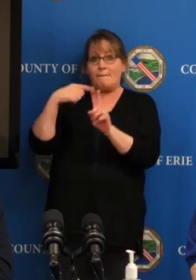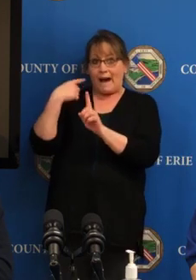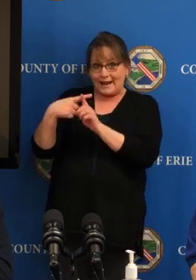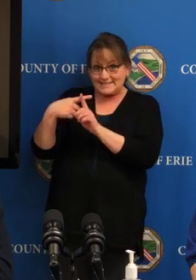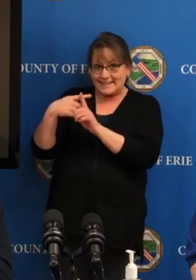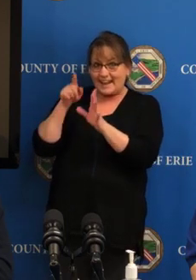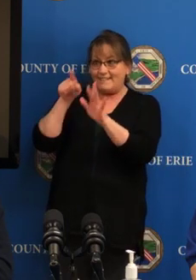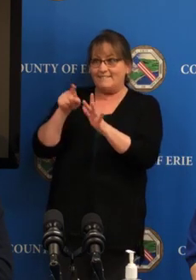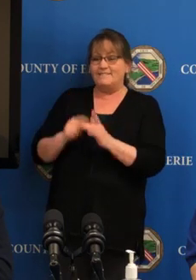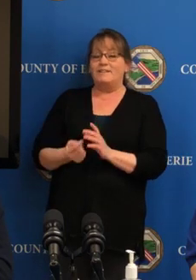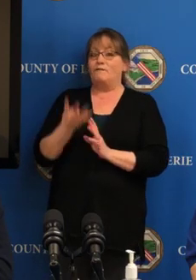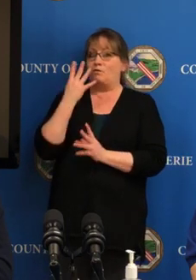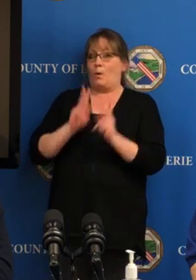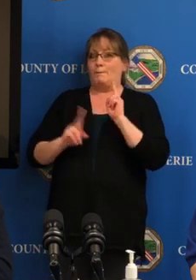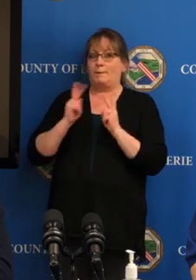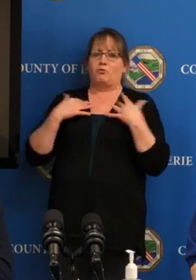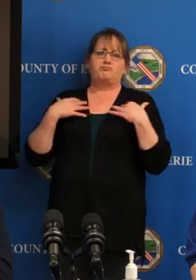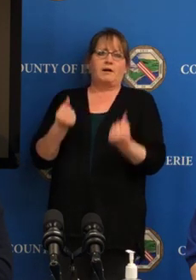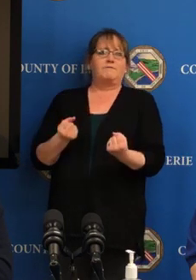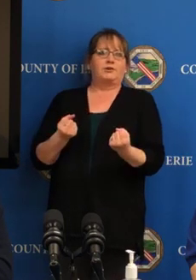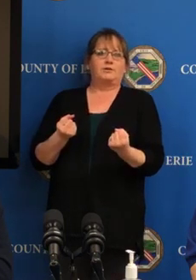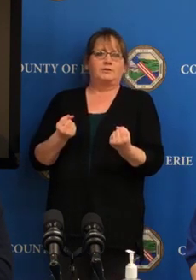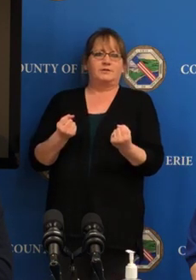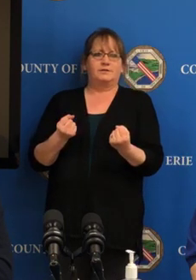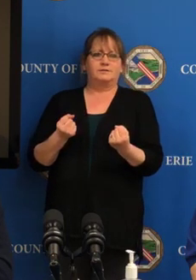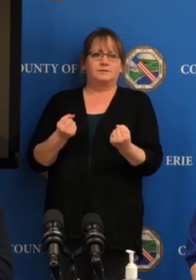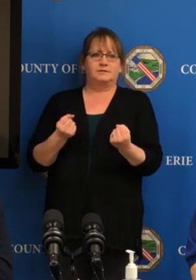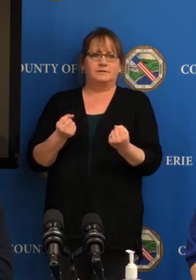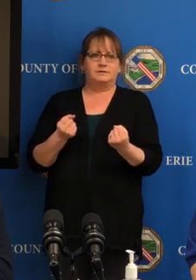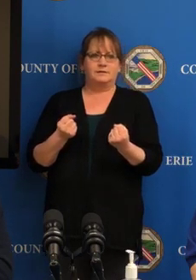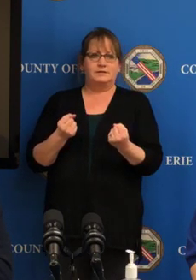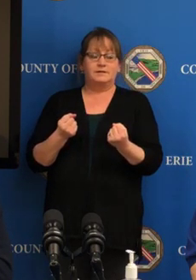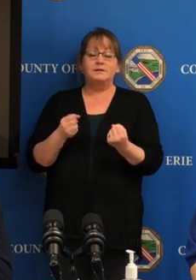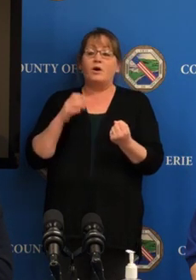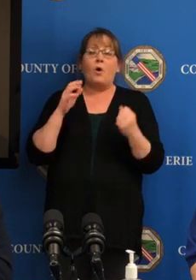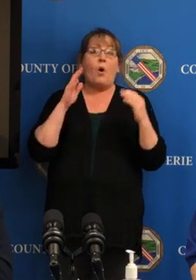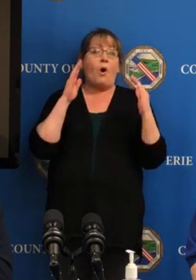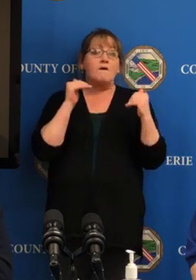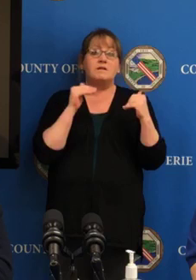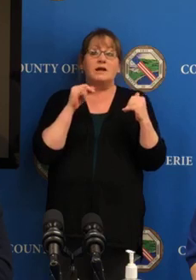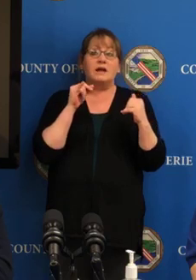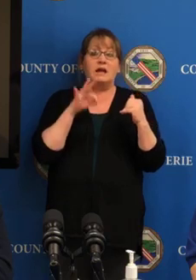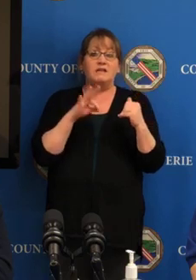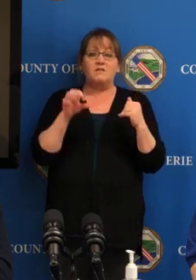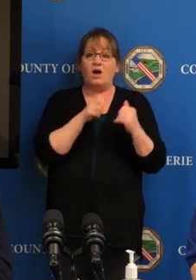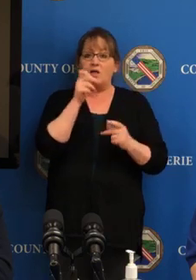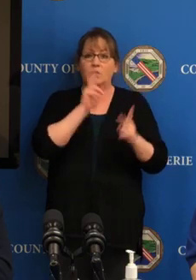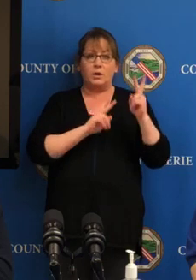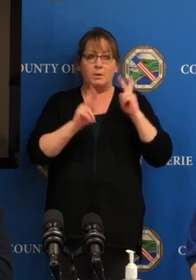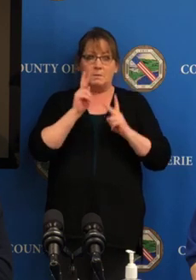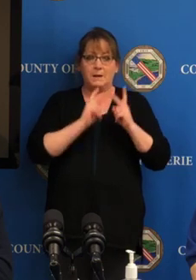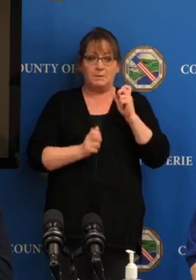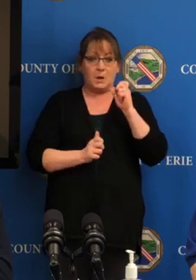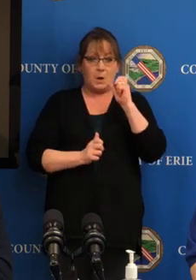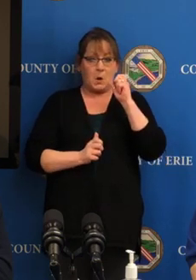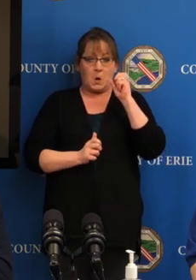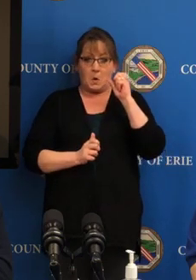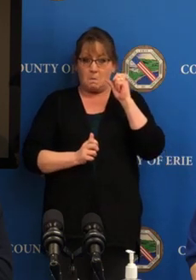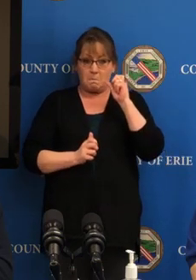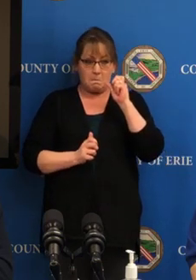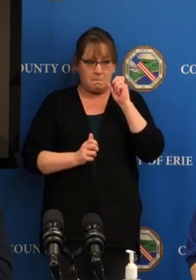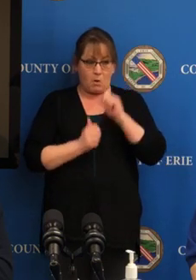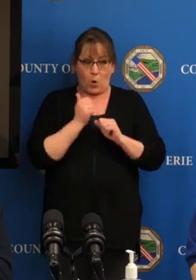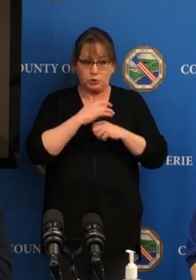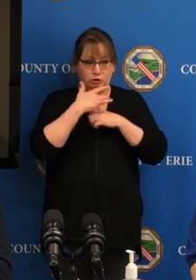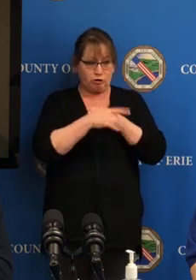people who are deemed to have recovered. And hopefully, if others who are some of the earliest individuals to have received COVID-19 or